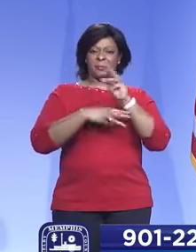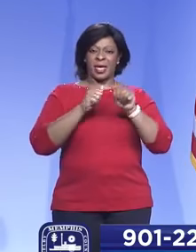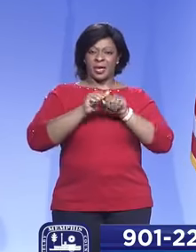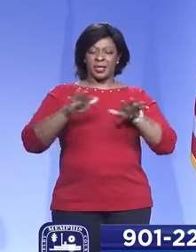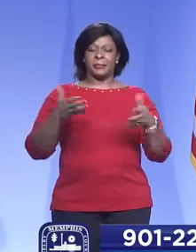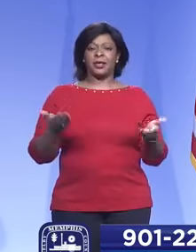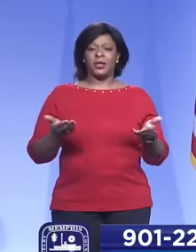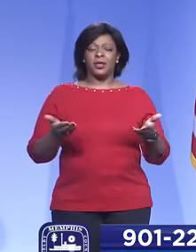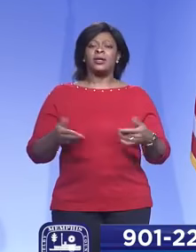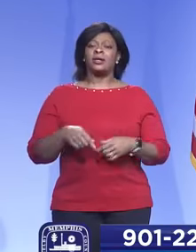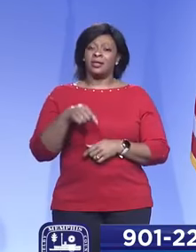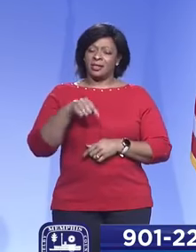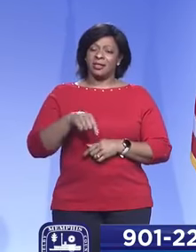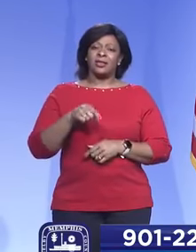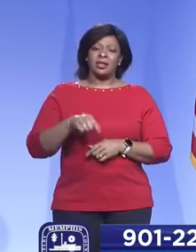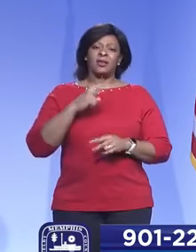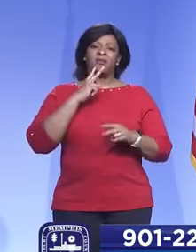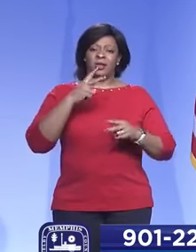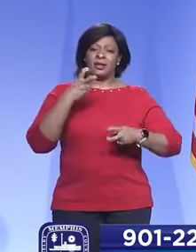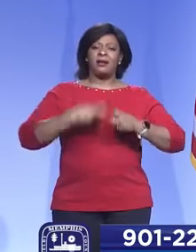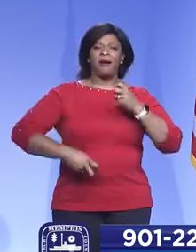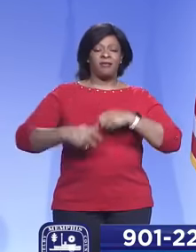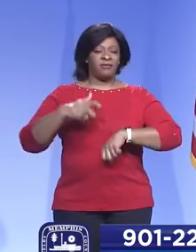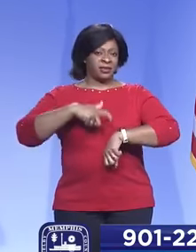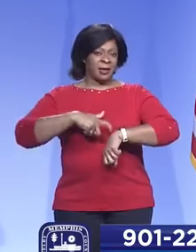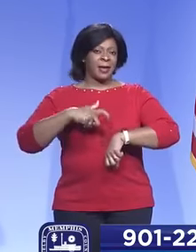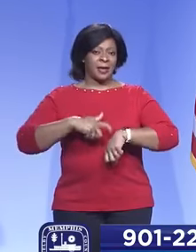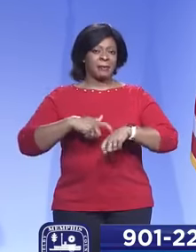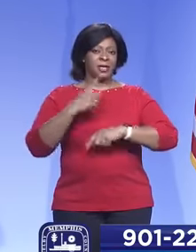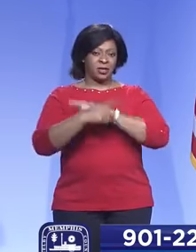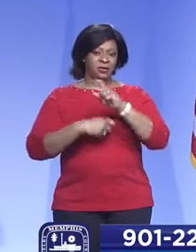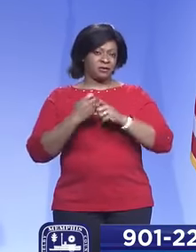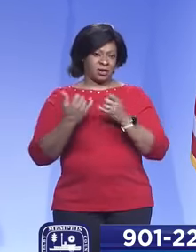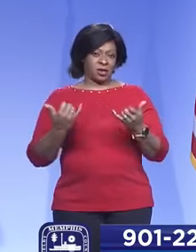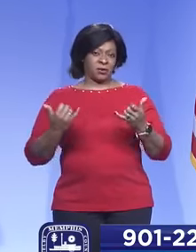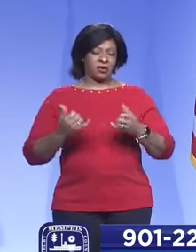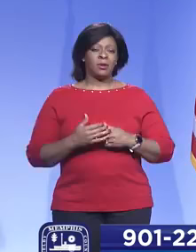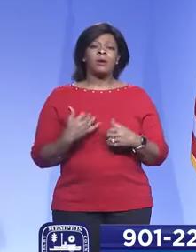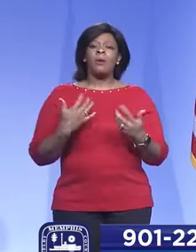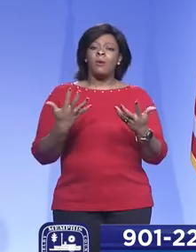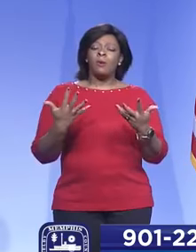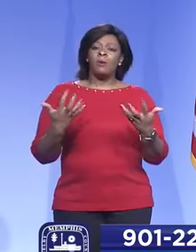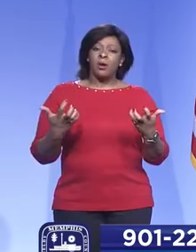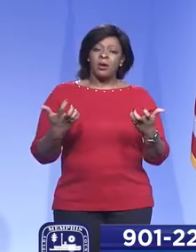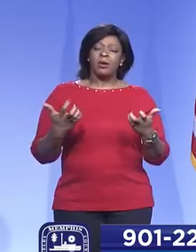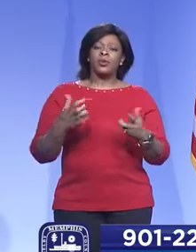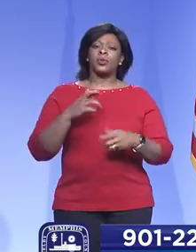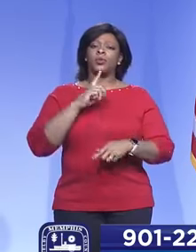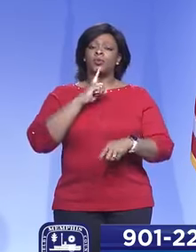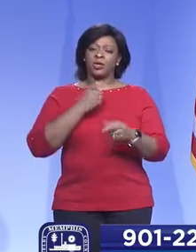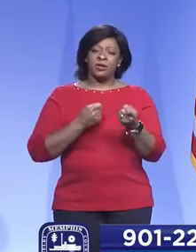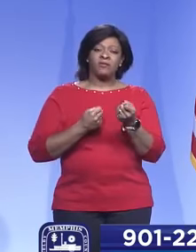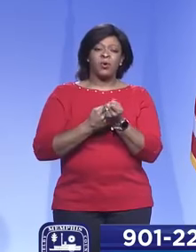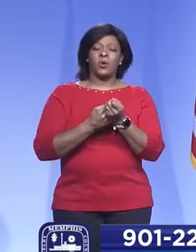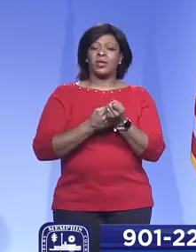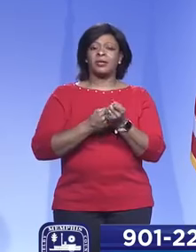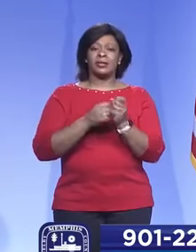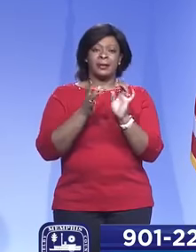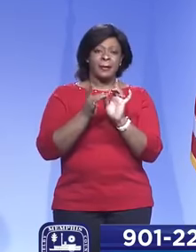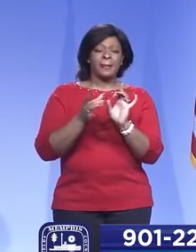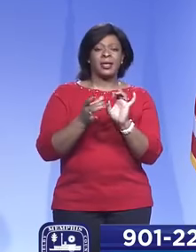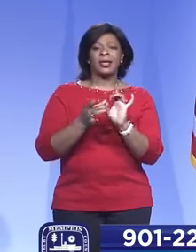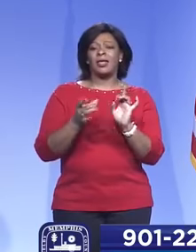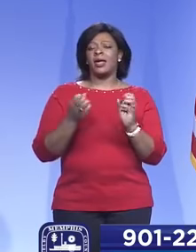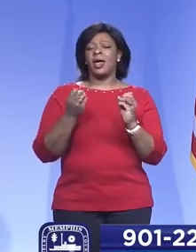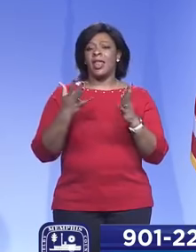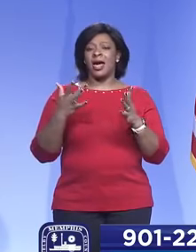it is at a very difficult time of year. So I really want to reinforce that it's a lot